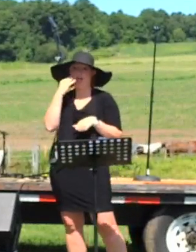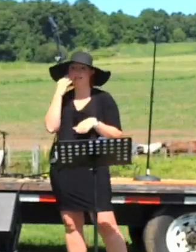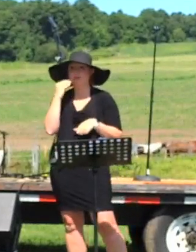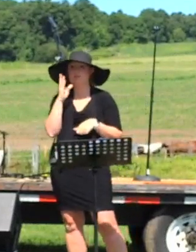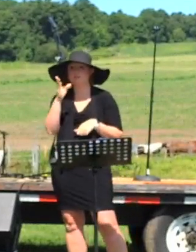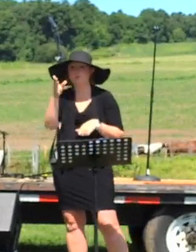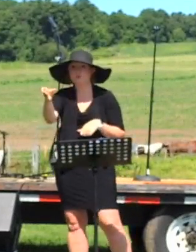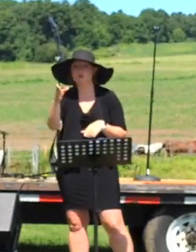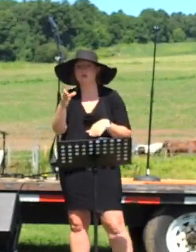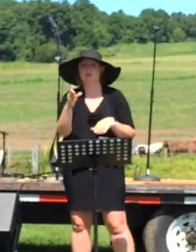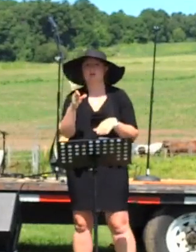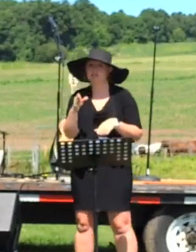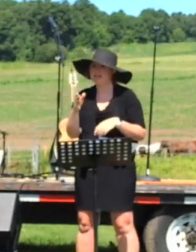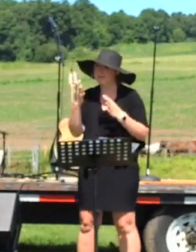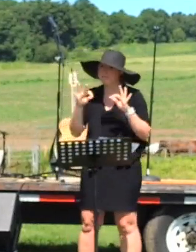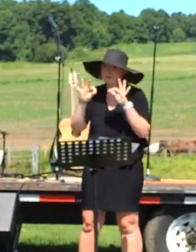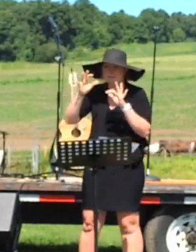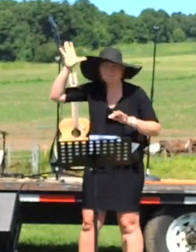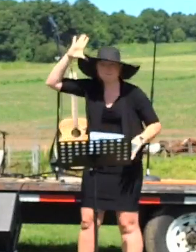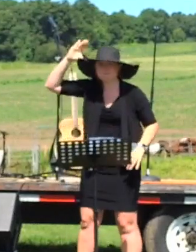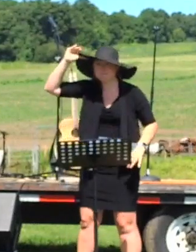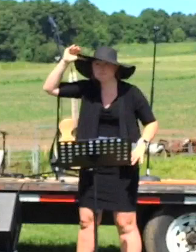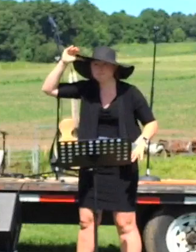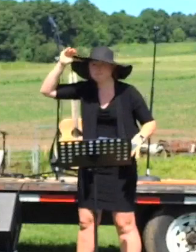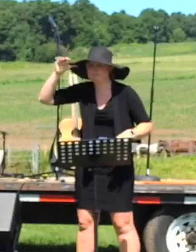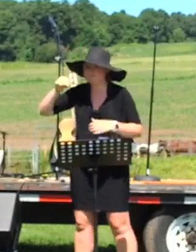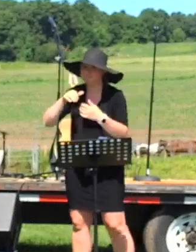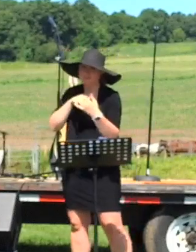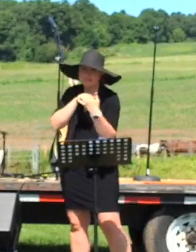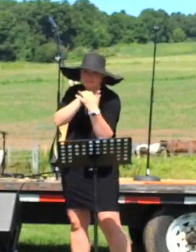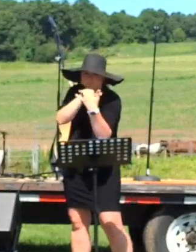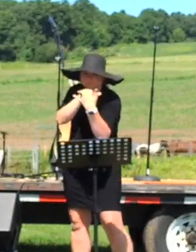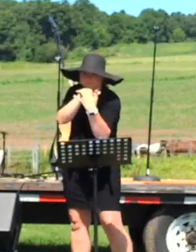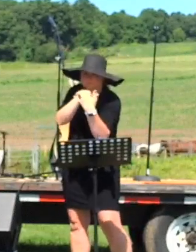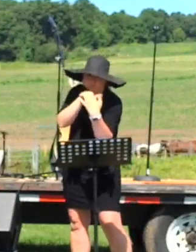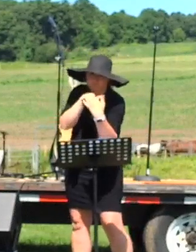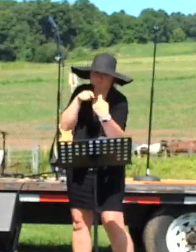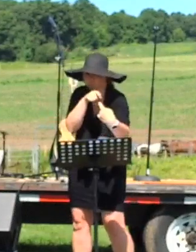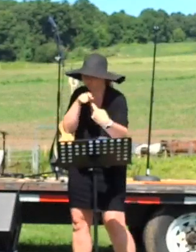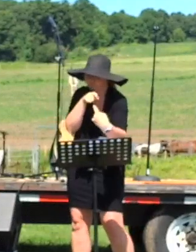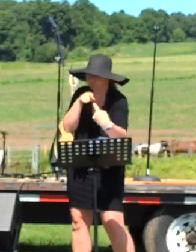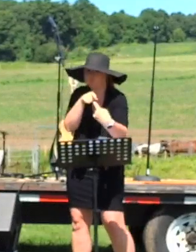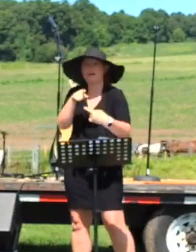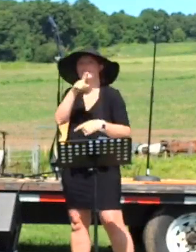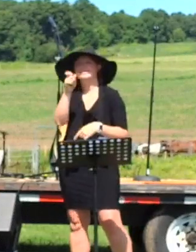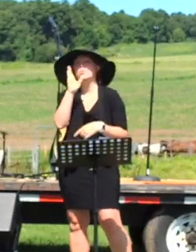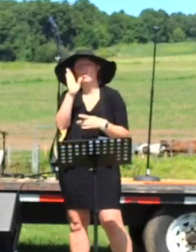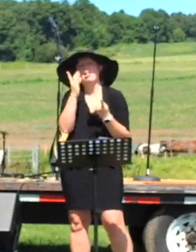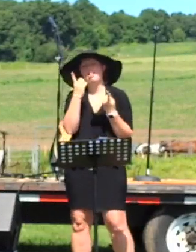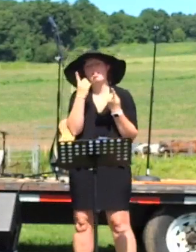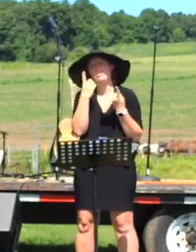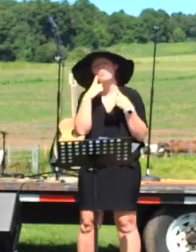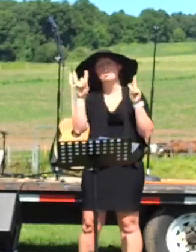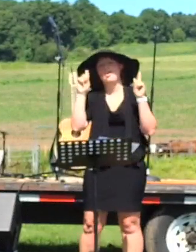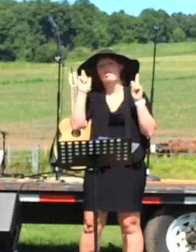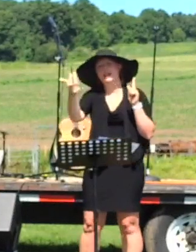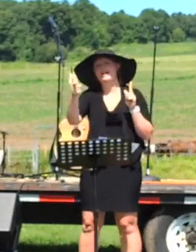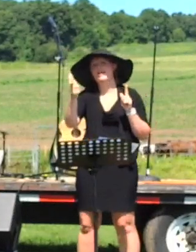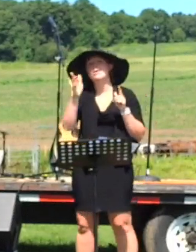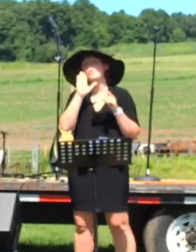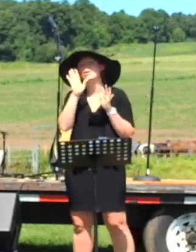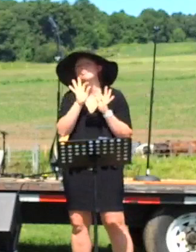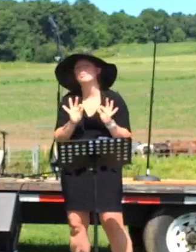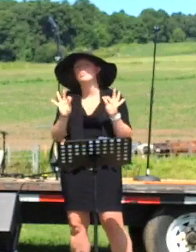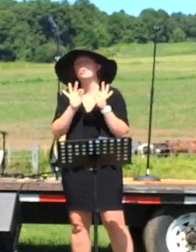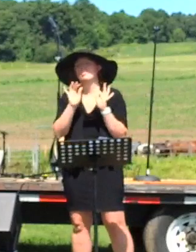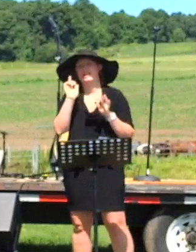future, hold on, mama or daddy, because they're going to make it worth it. I guarantee you.